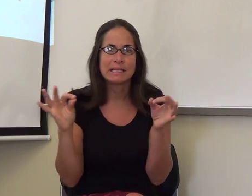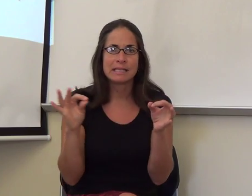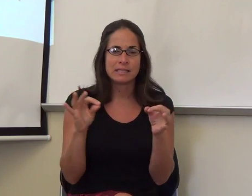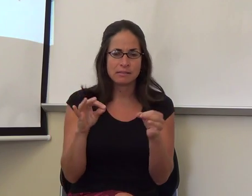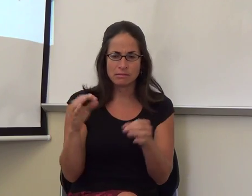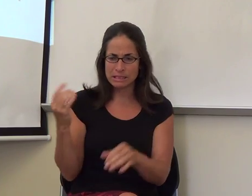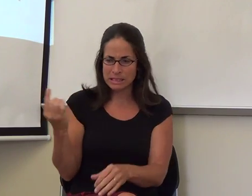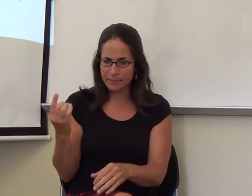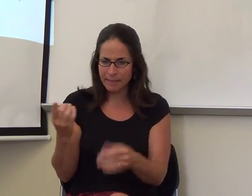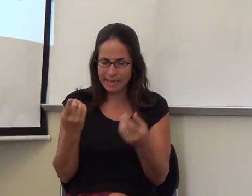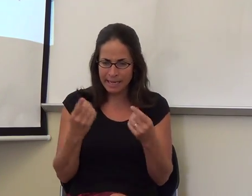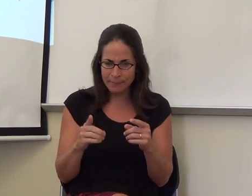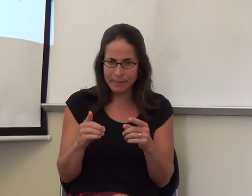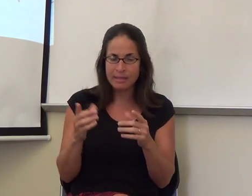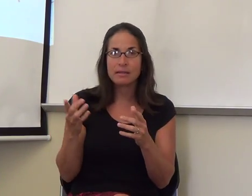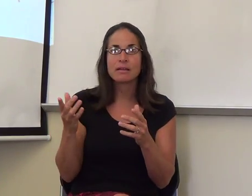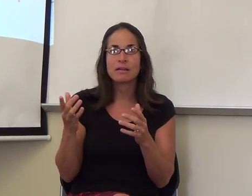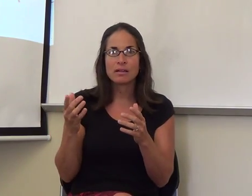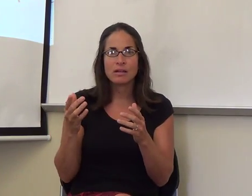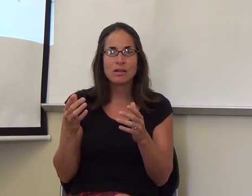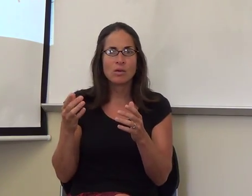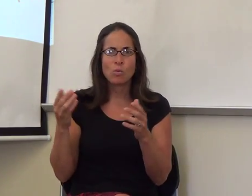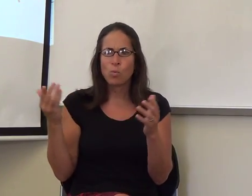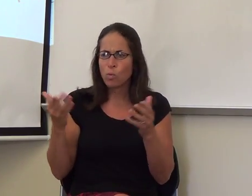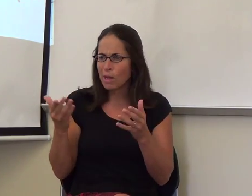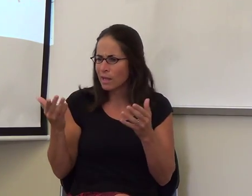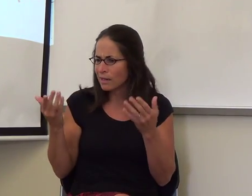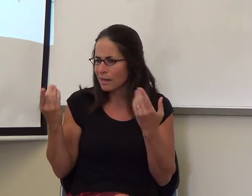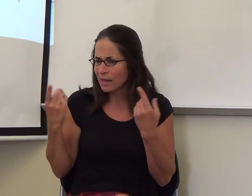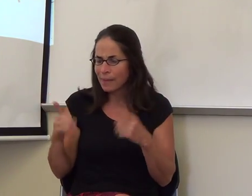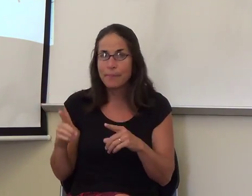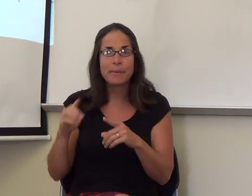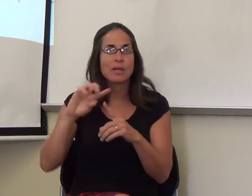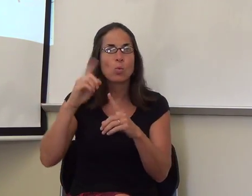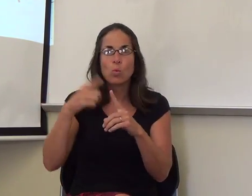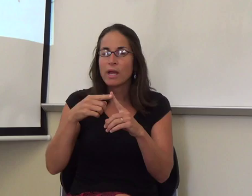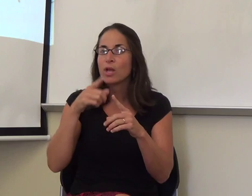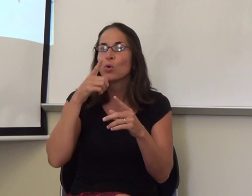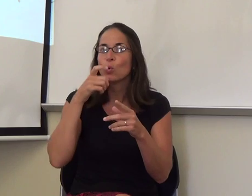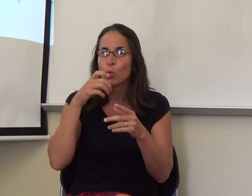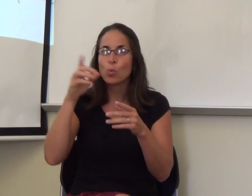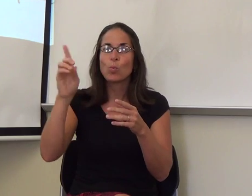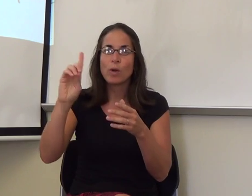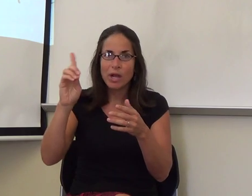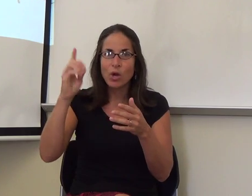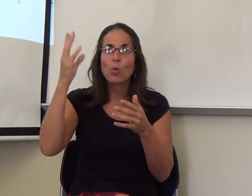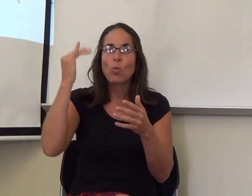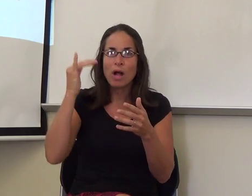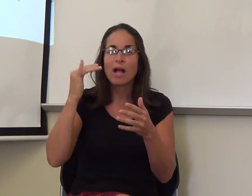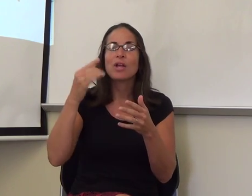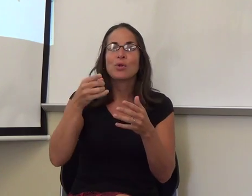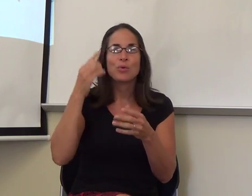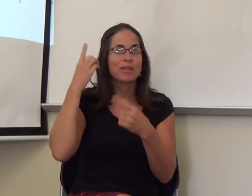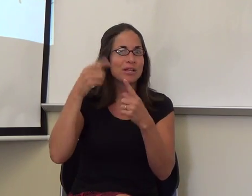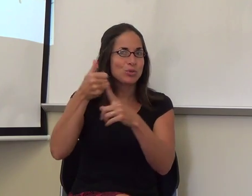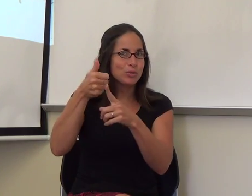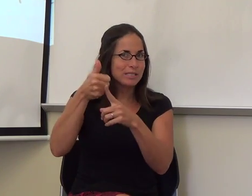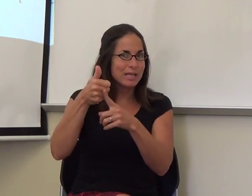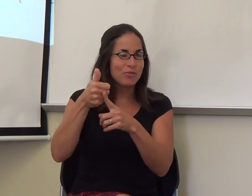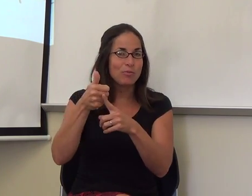something happened. What was it? When? Who? Where? Why? But this is, believe